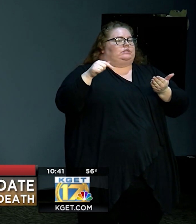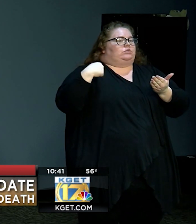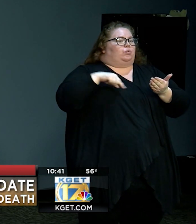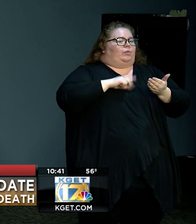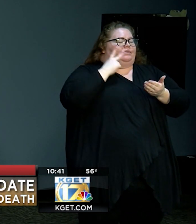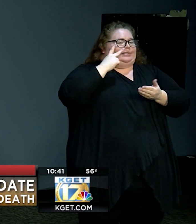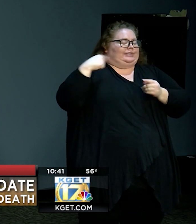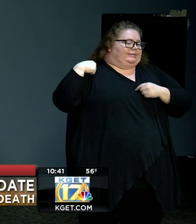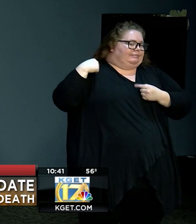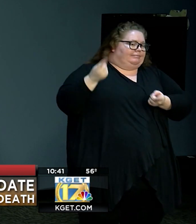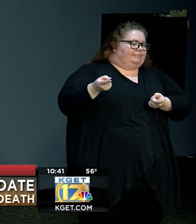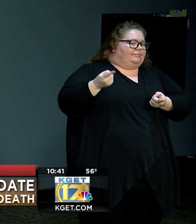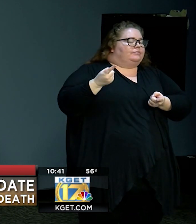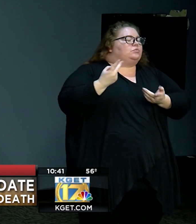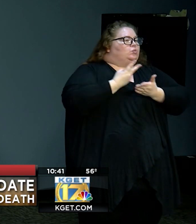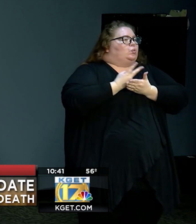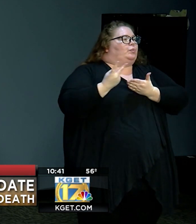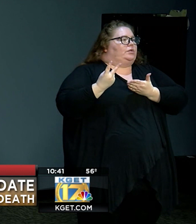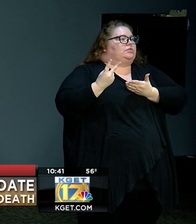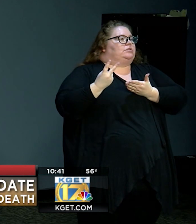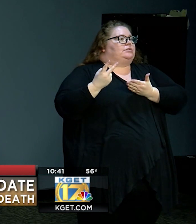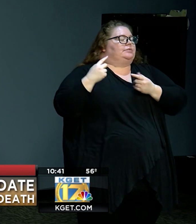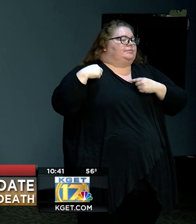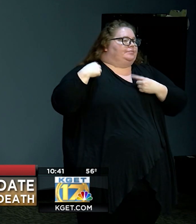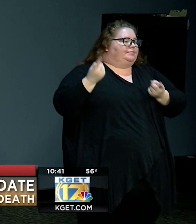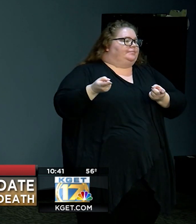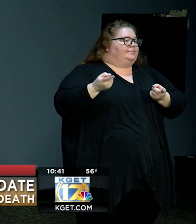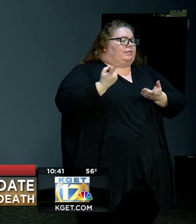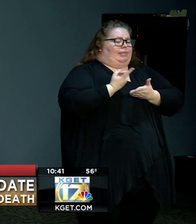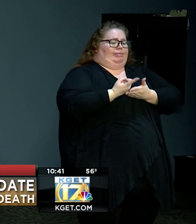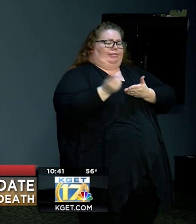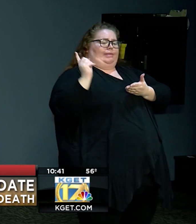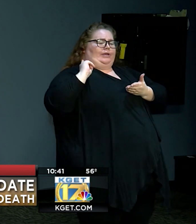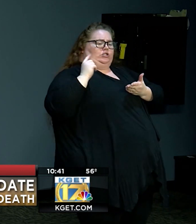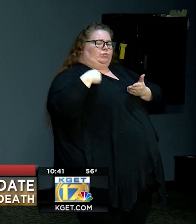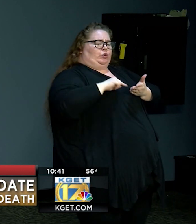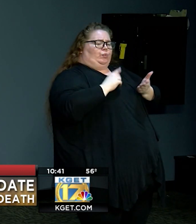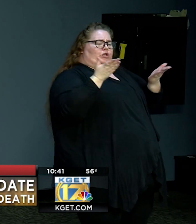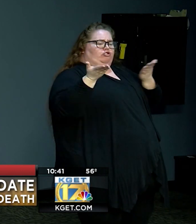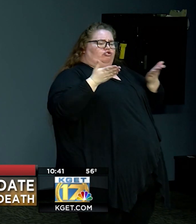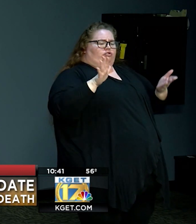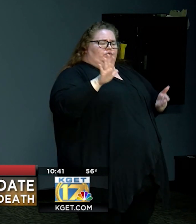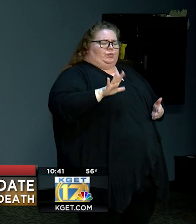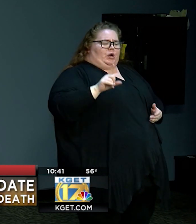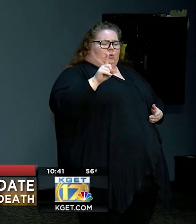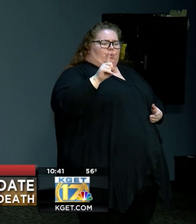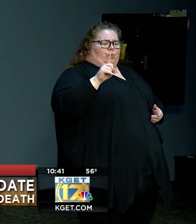this past 2-week period. Last week, we served an average of